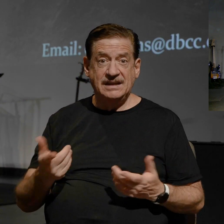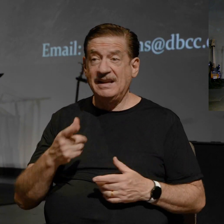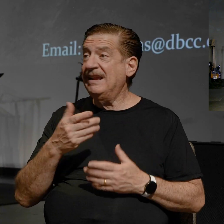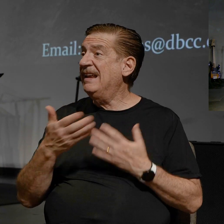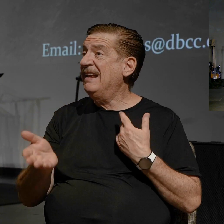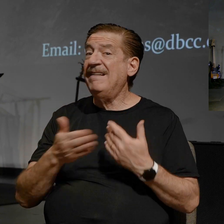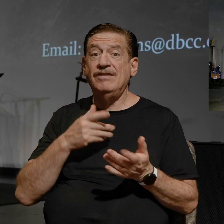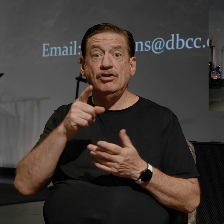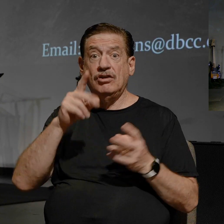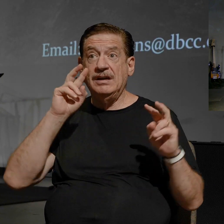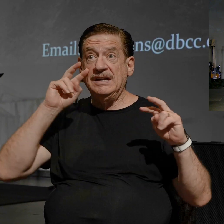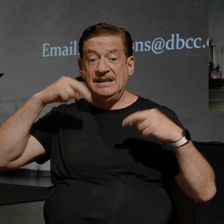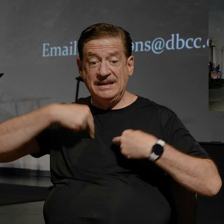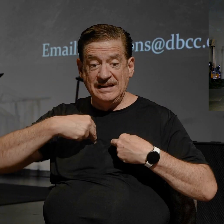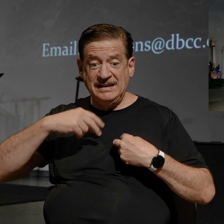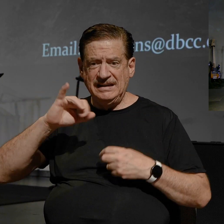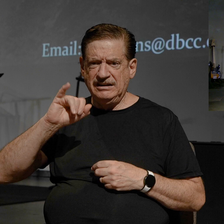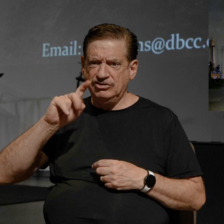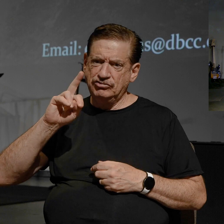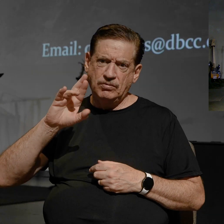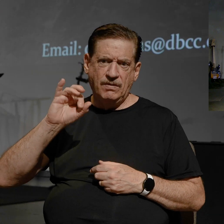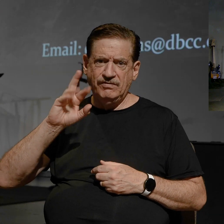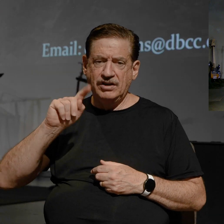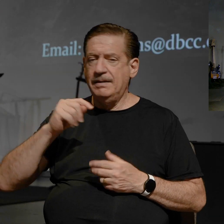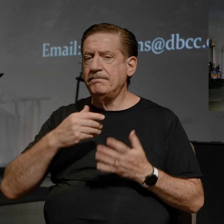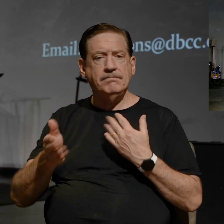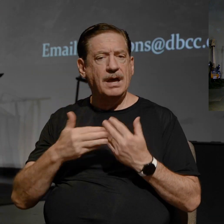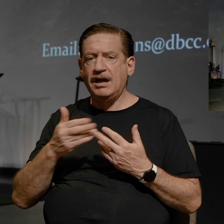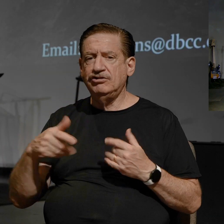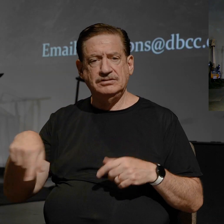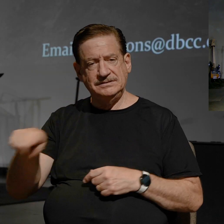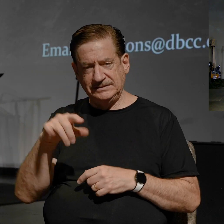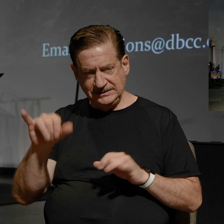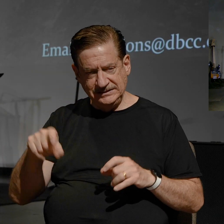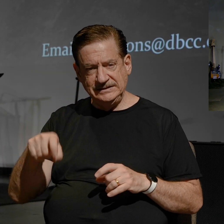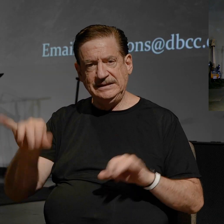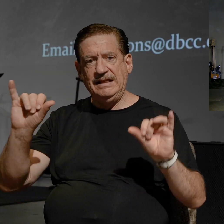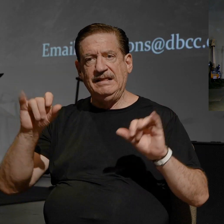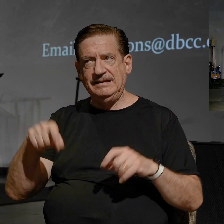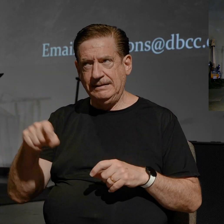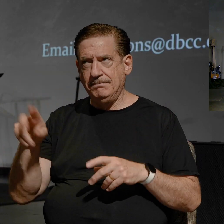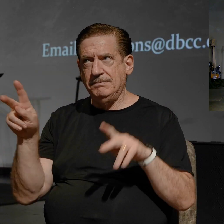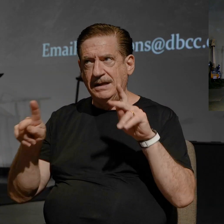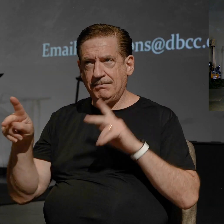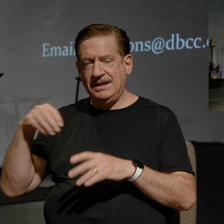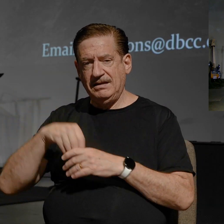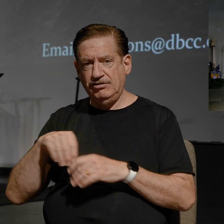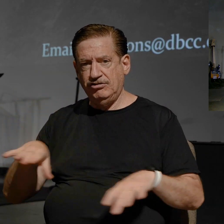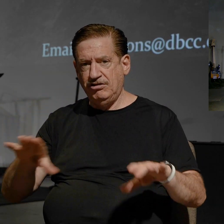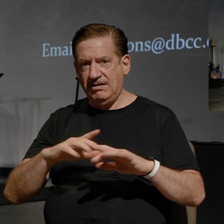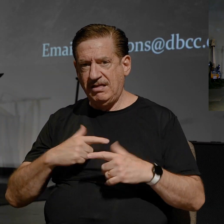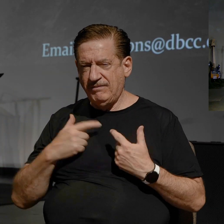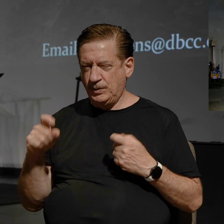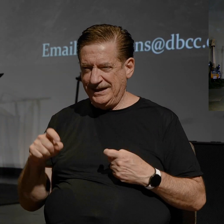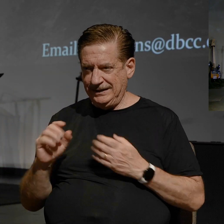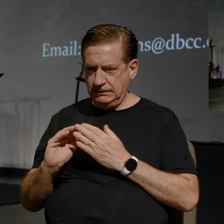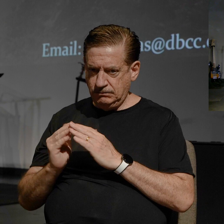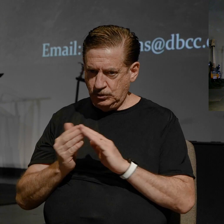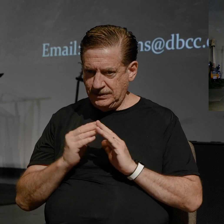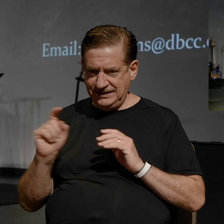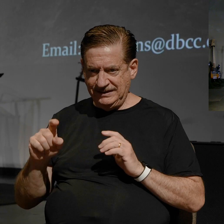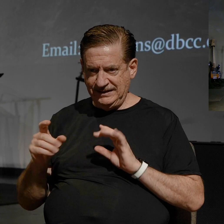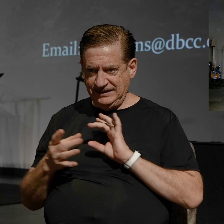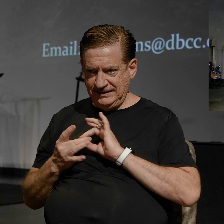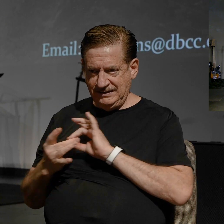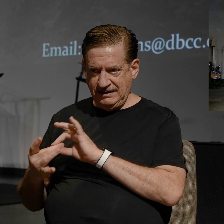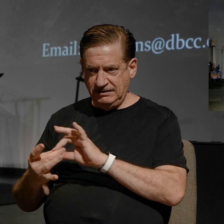introvert, you still need people in your life. And we need community, we need connection. And the research is